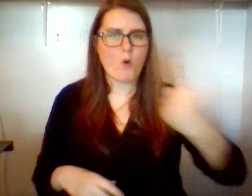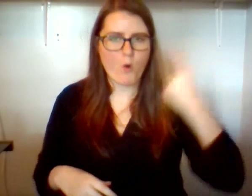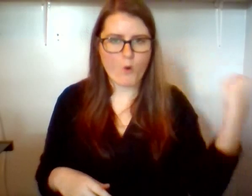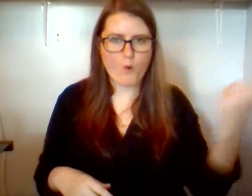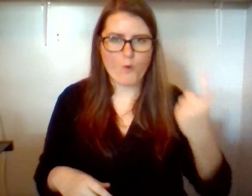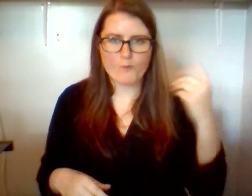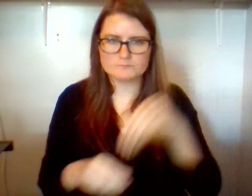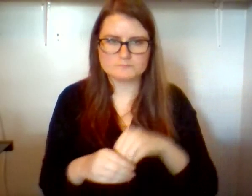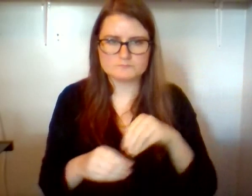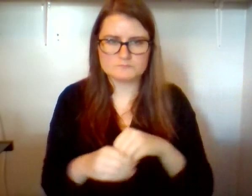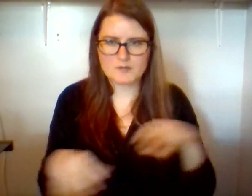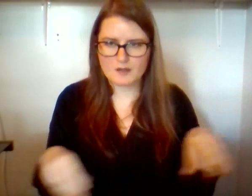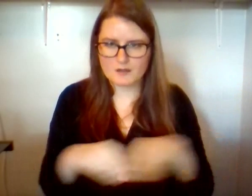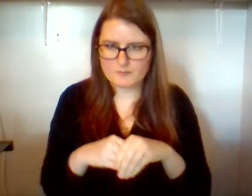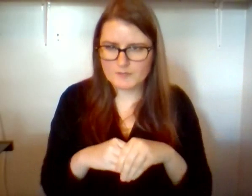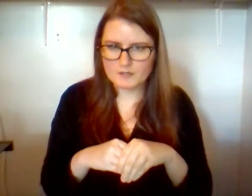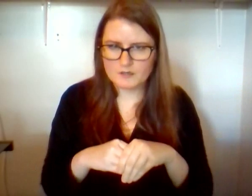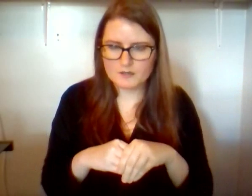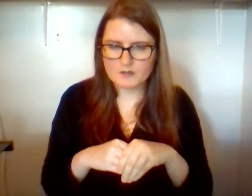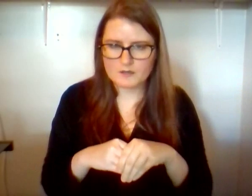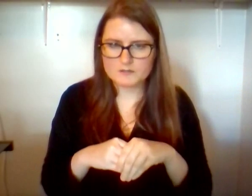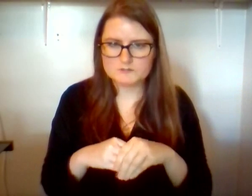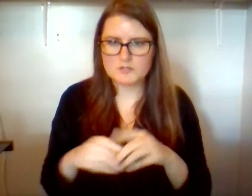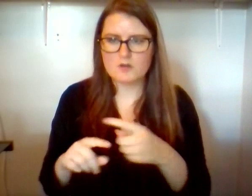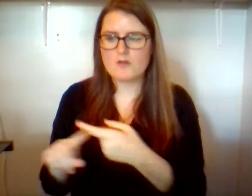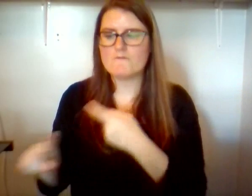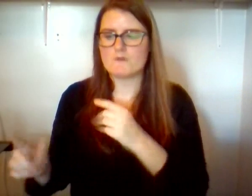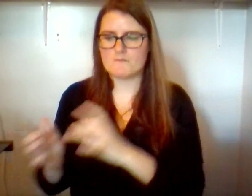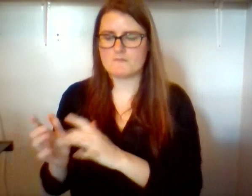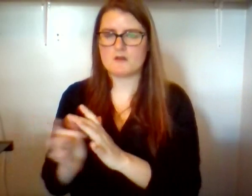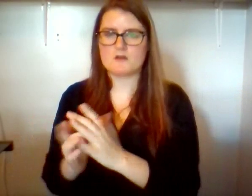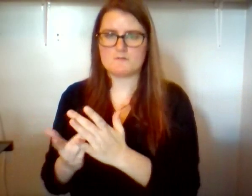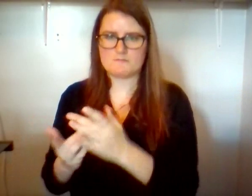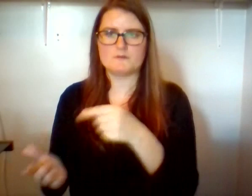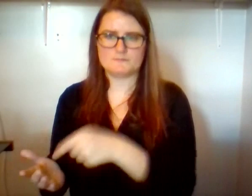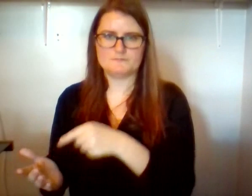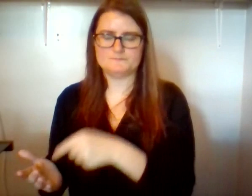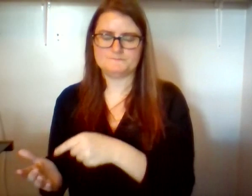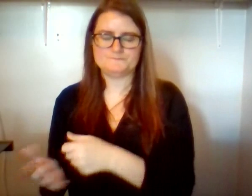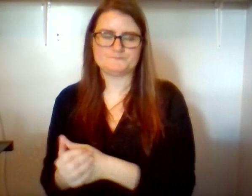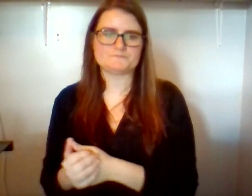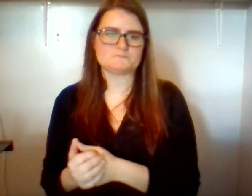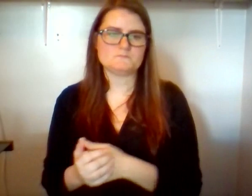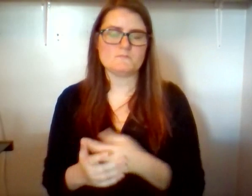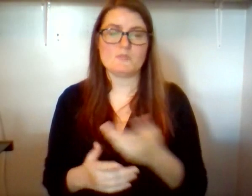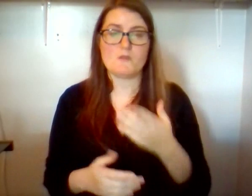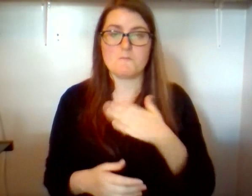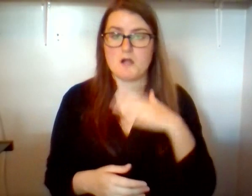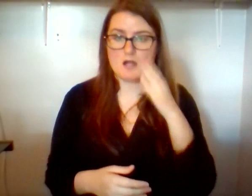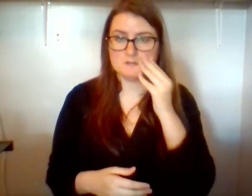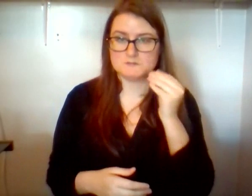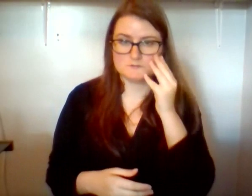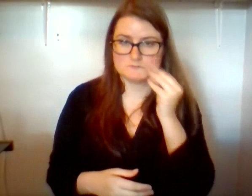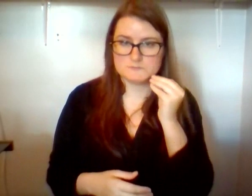three biblical observations. Now here's an experience observation to put with those before we draw some